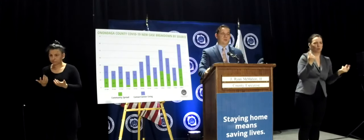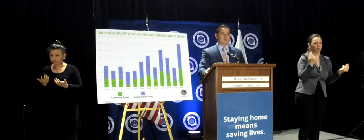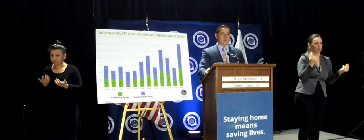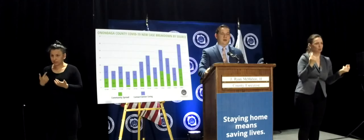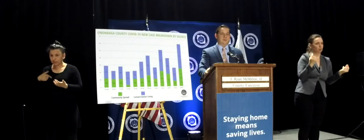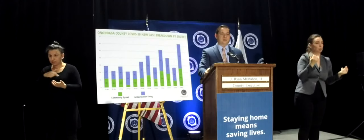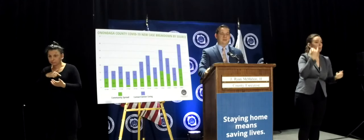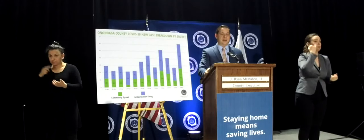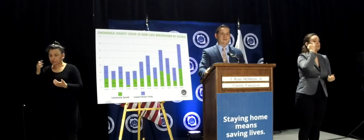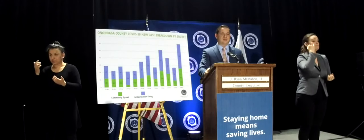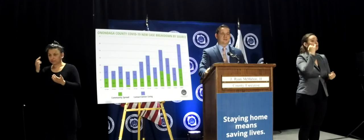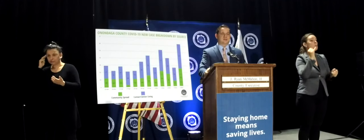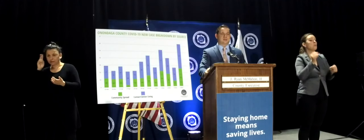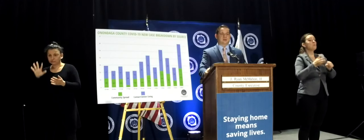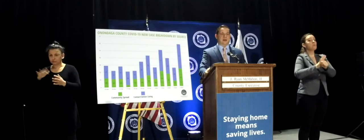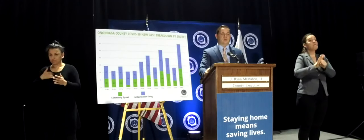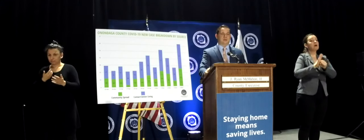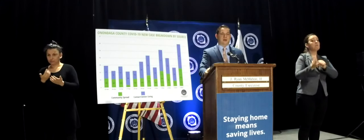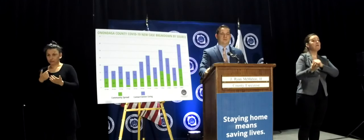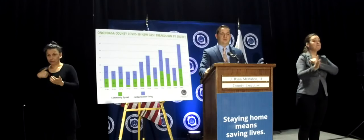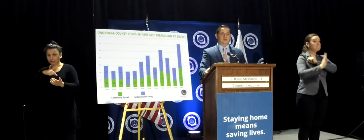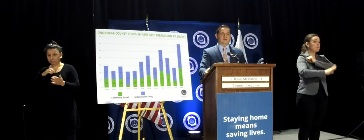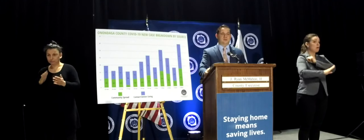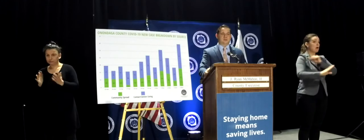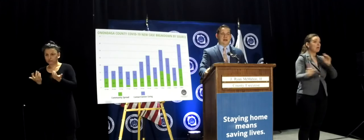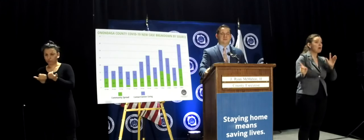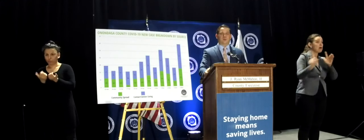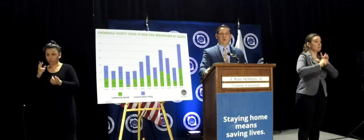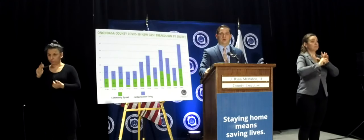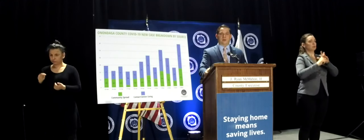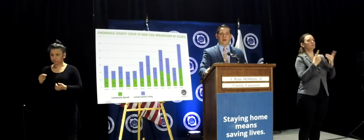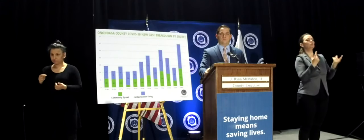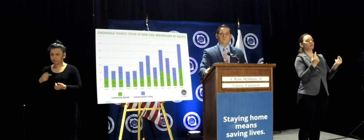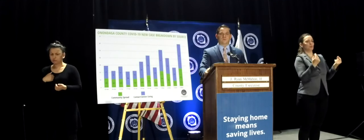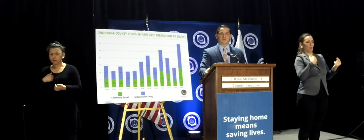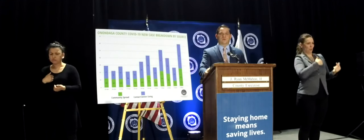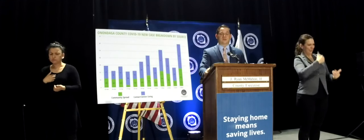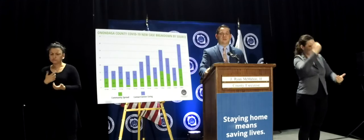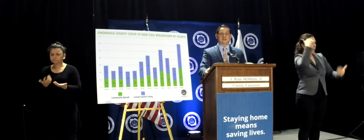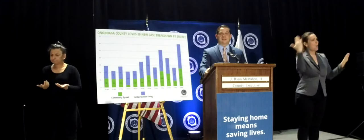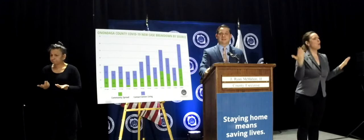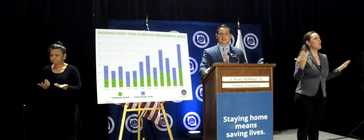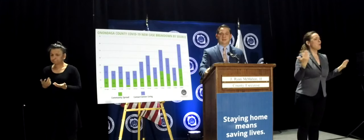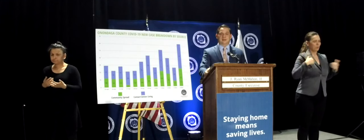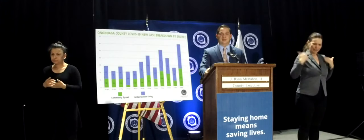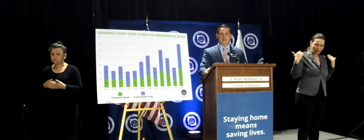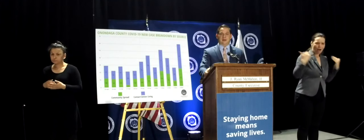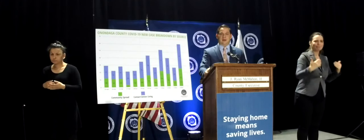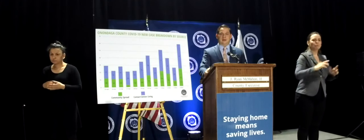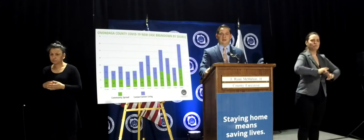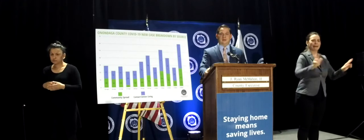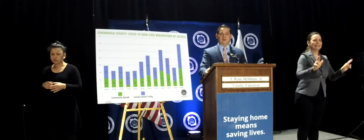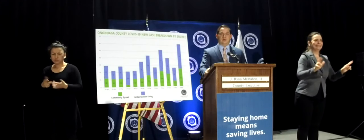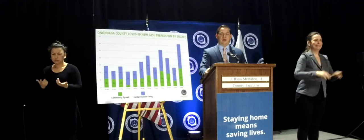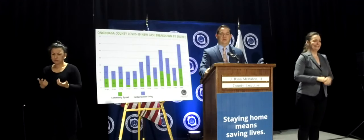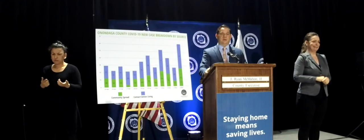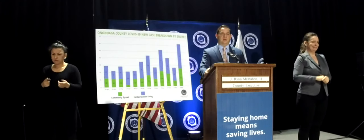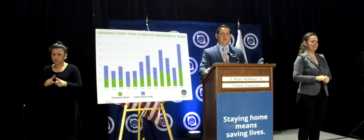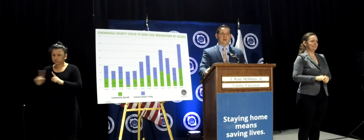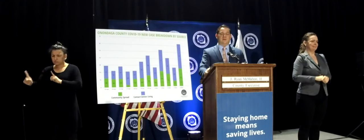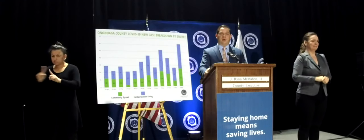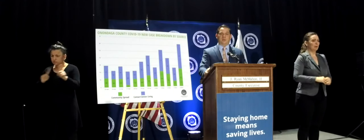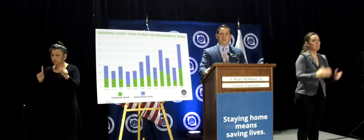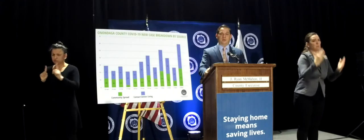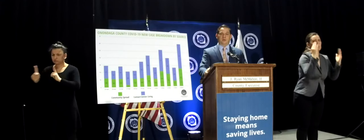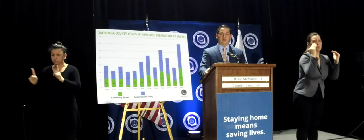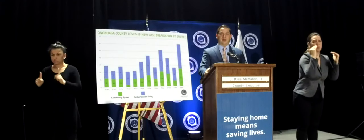So, but yeah, eventually, I would love to not have to worry about physical distancing and go out